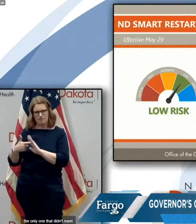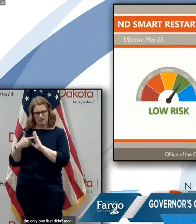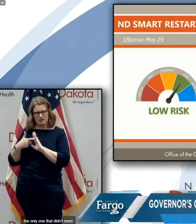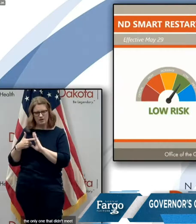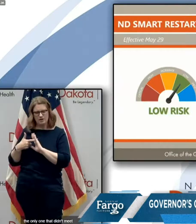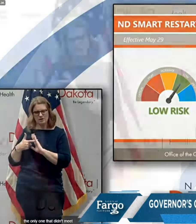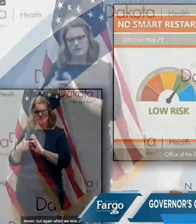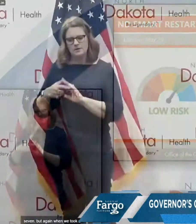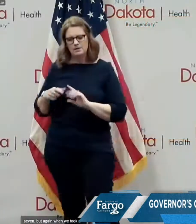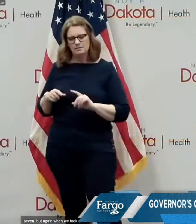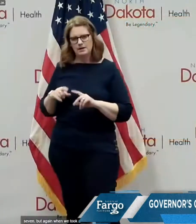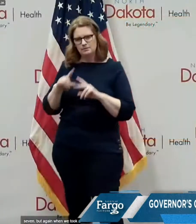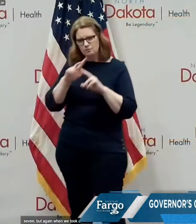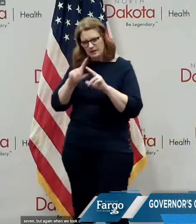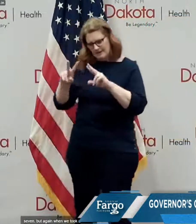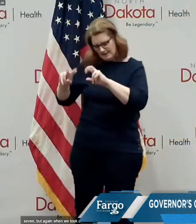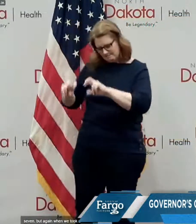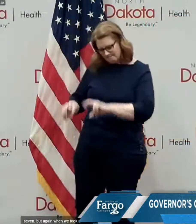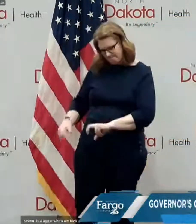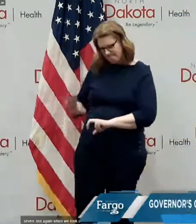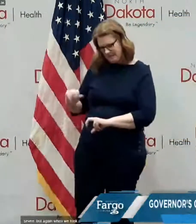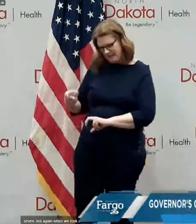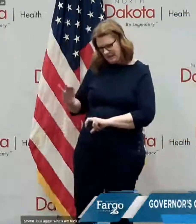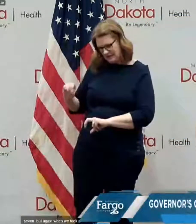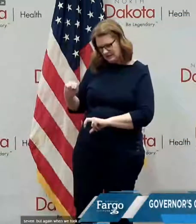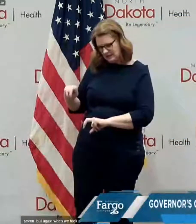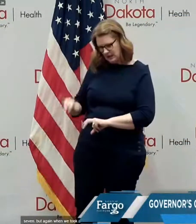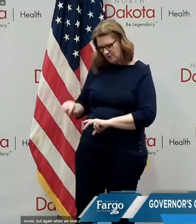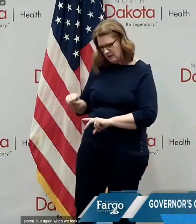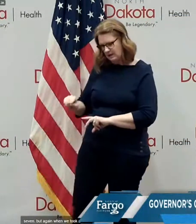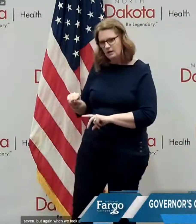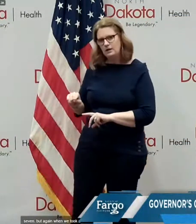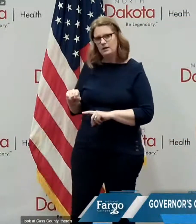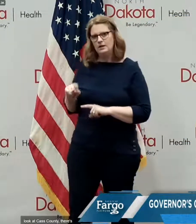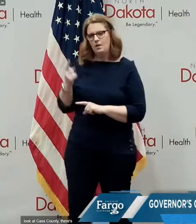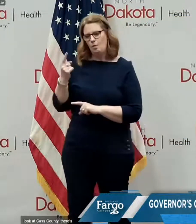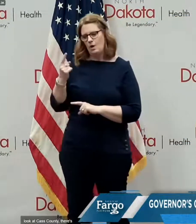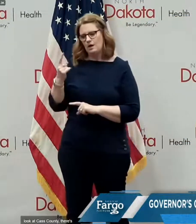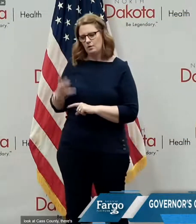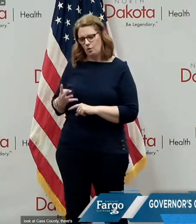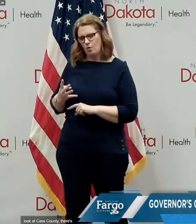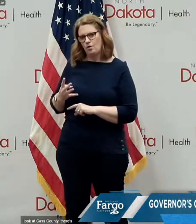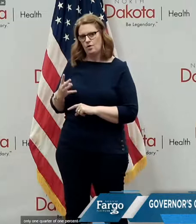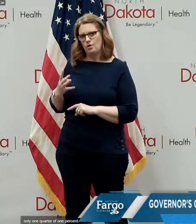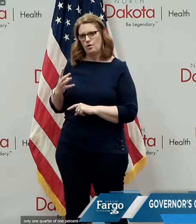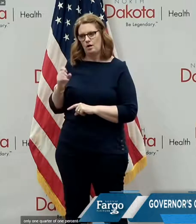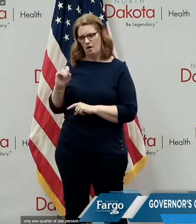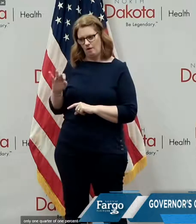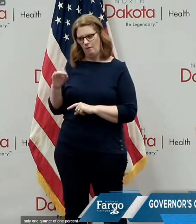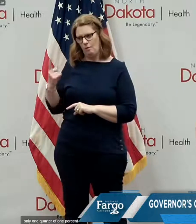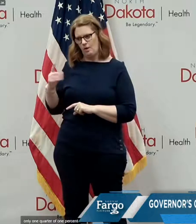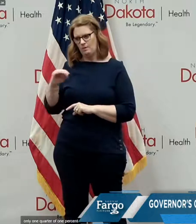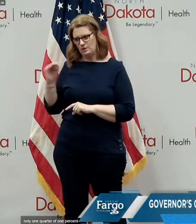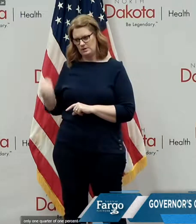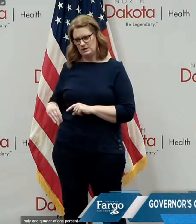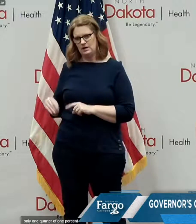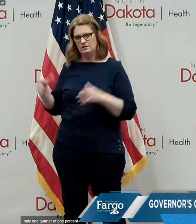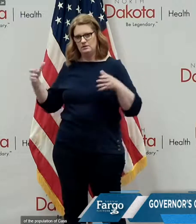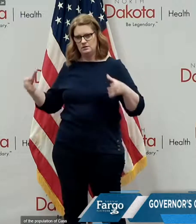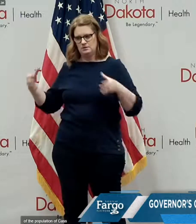a look at Cass County, there's only 0.25% of the population of Cass County right